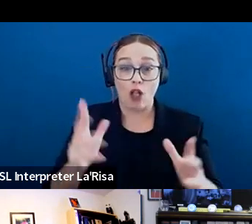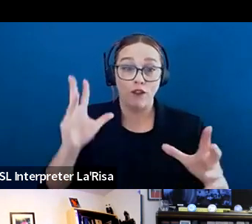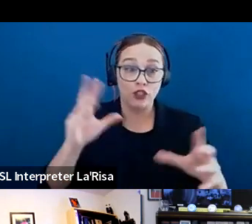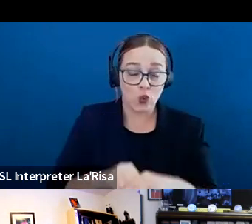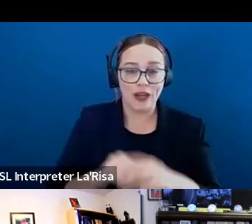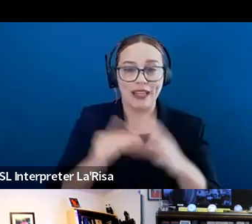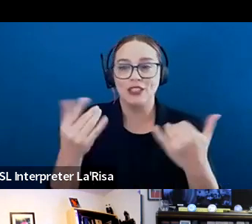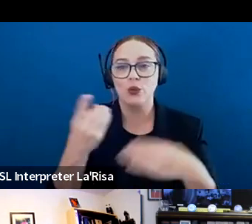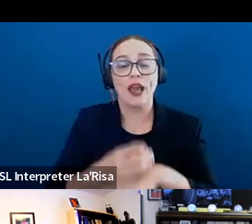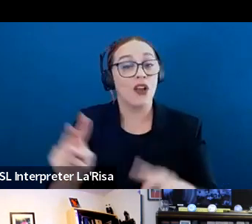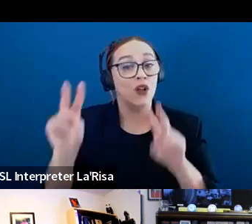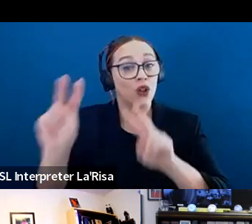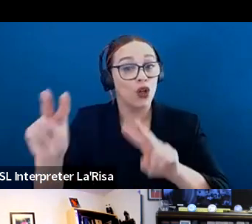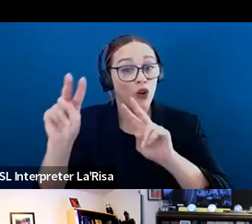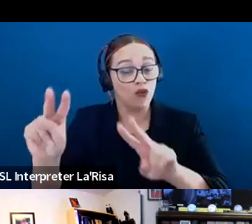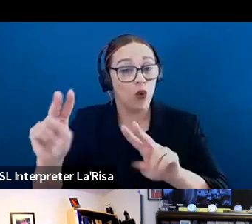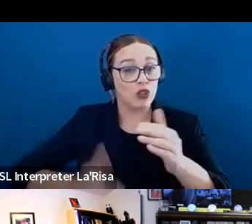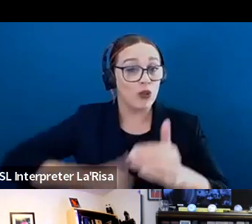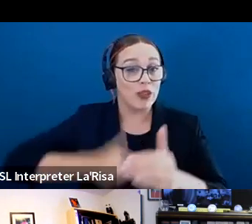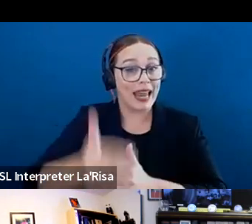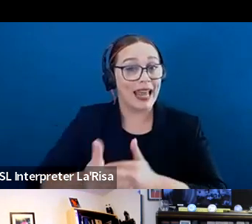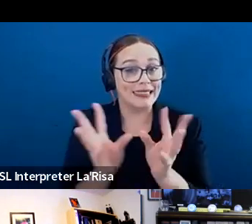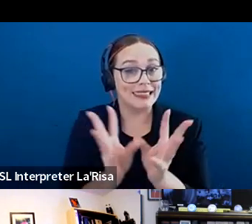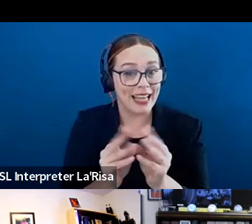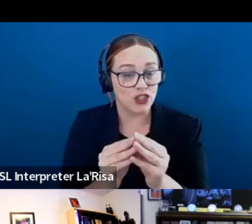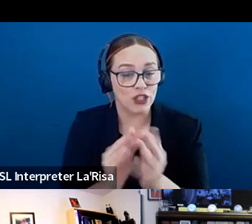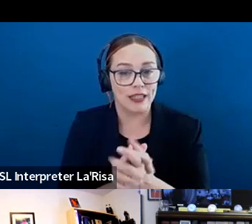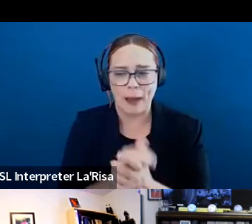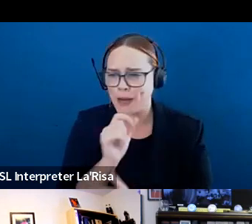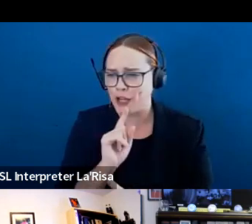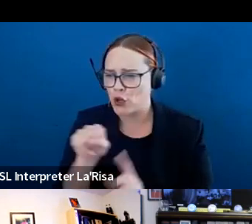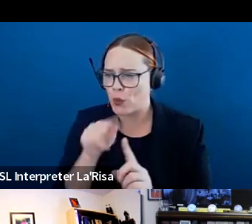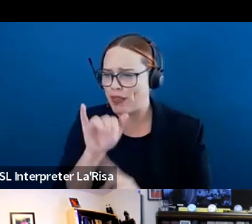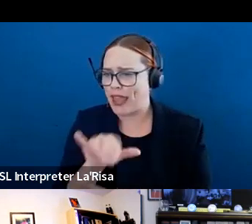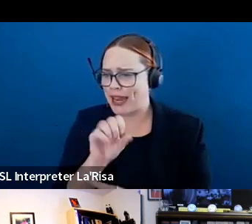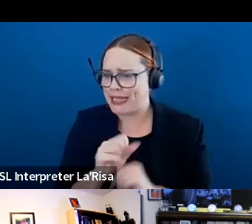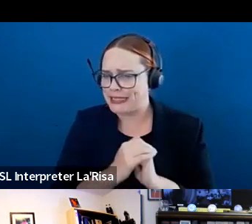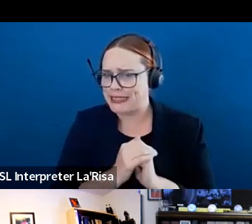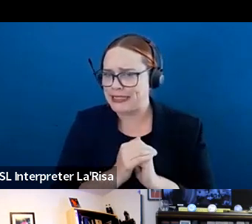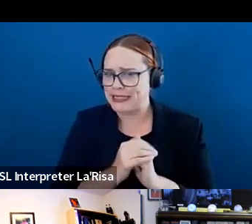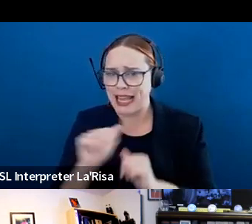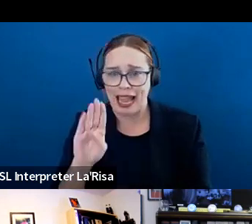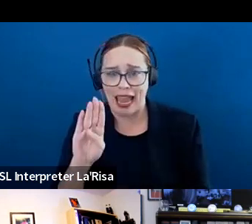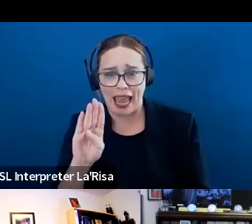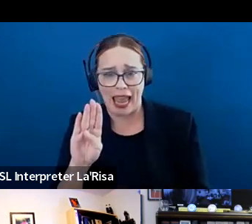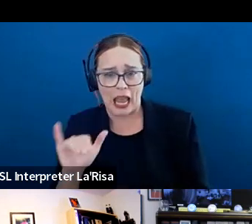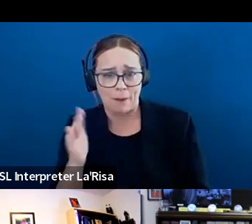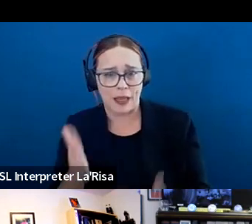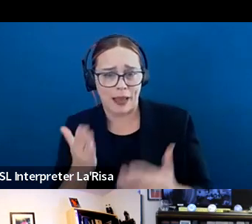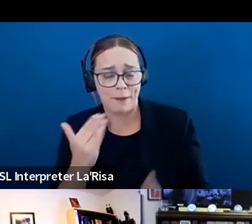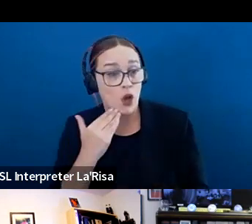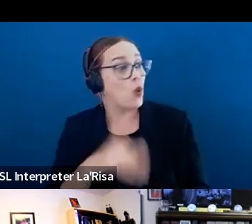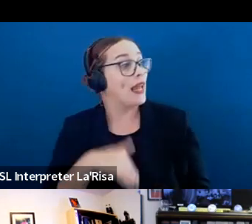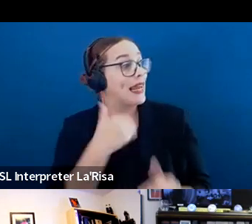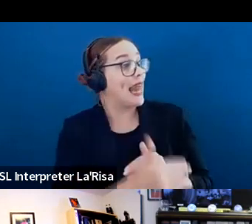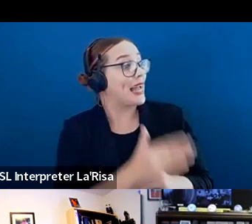we look forward to having you join us for the next session. I'm not sure when that starts. Abby might know. Our next